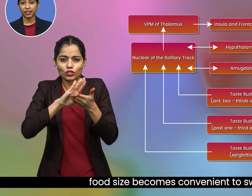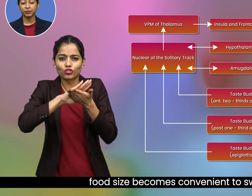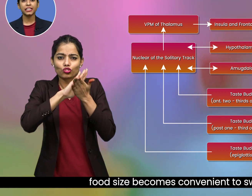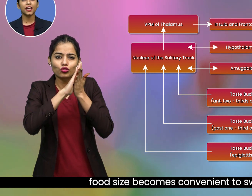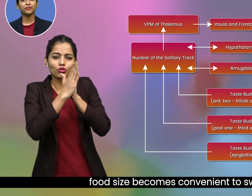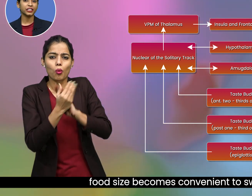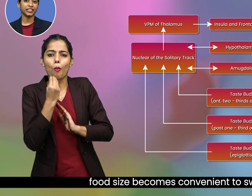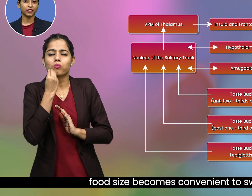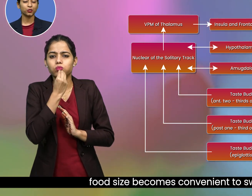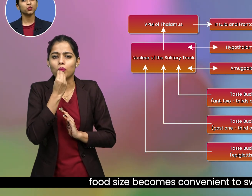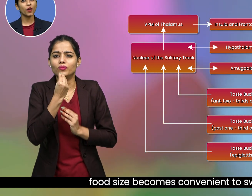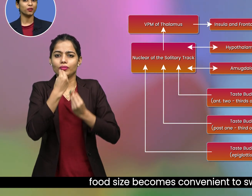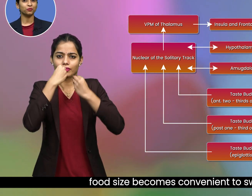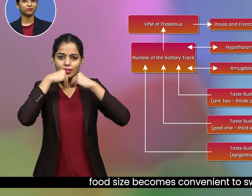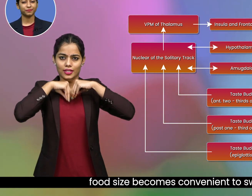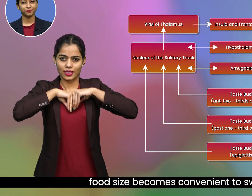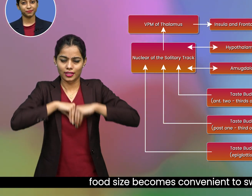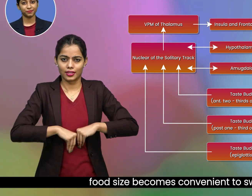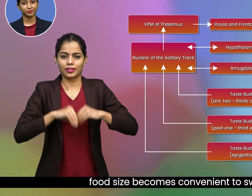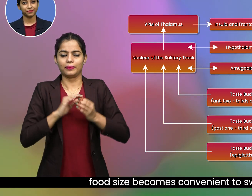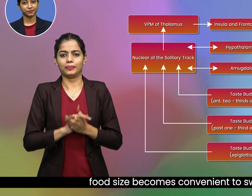size becomes convenient to swallow.